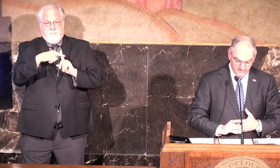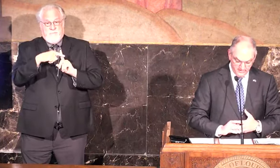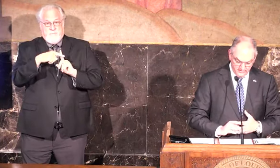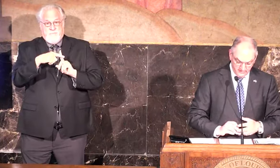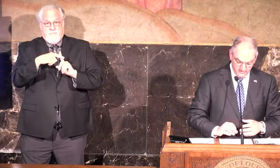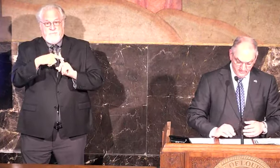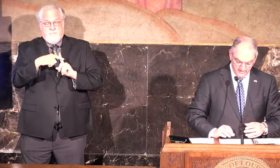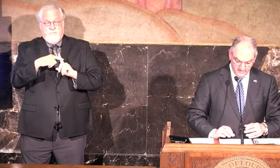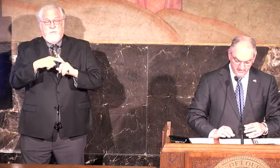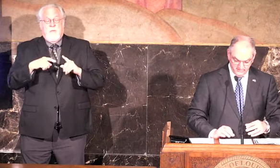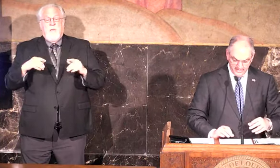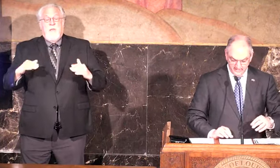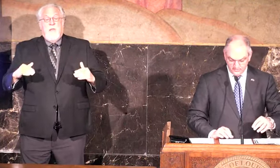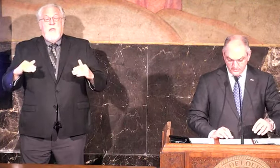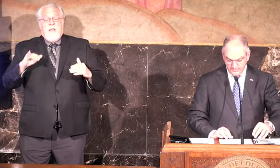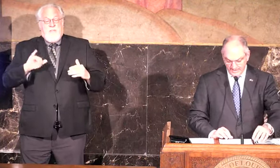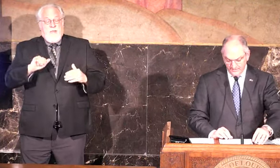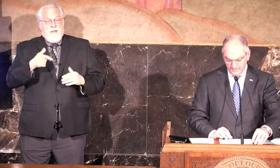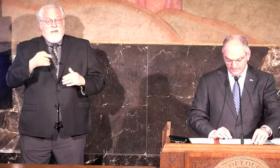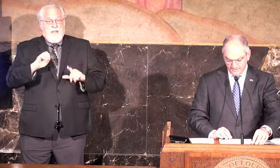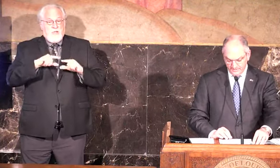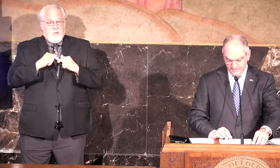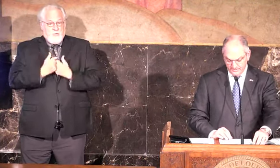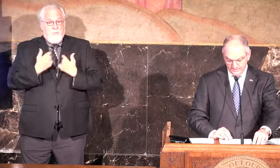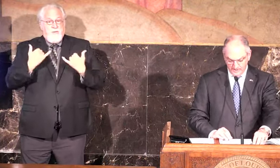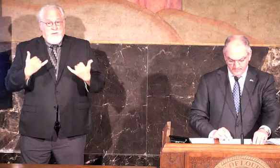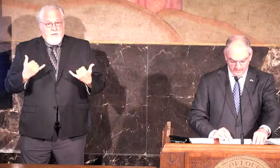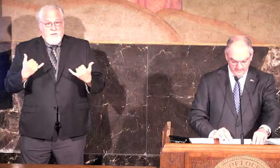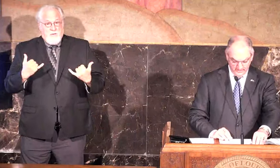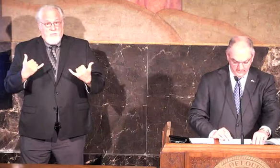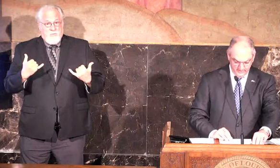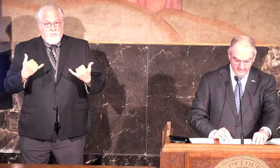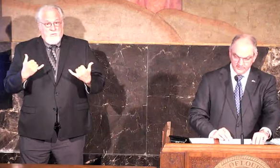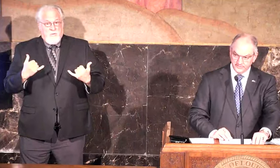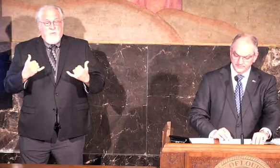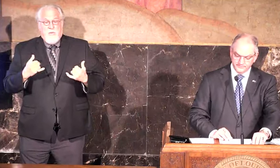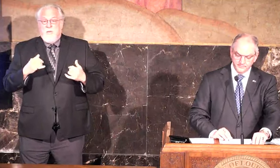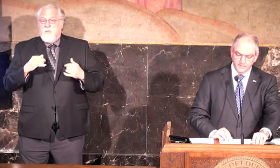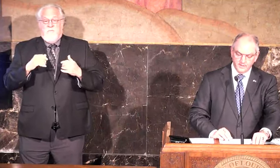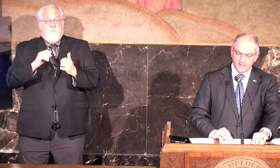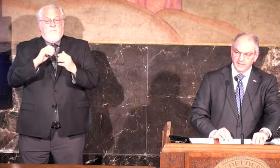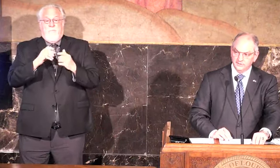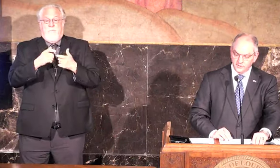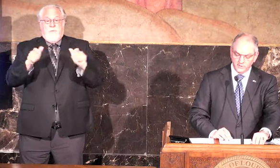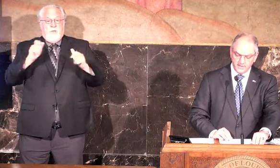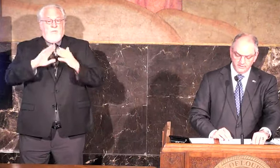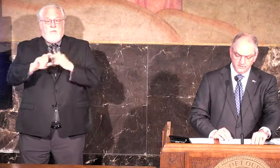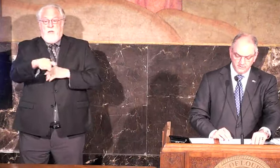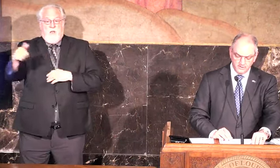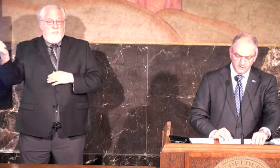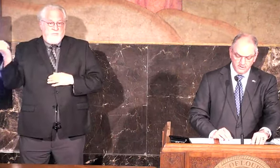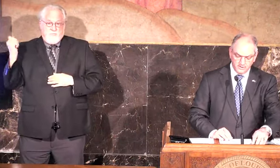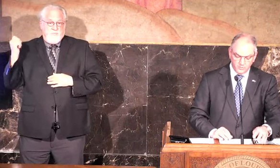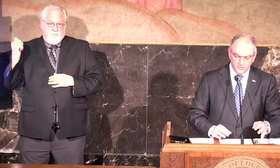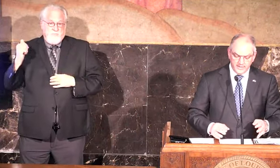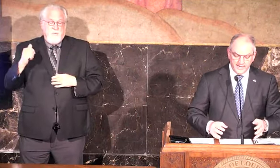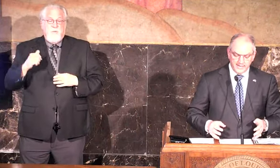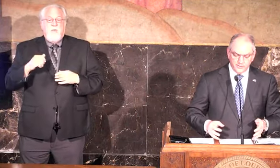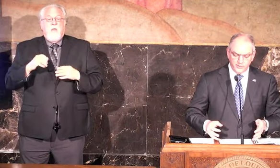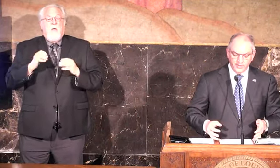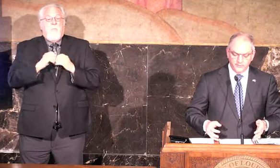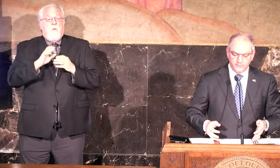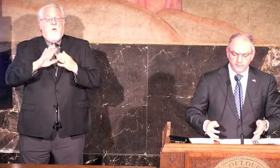positive for COVID. And this age group now, as I mentioned, is outpacing all the others. in total cases. More